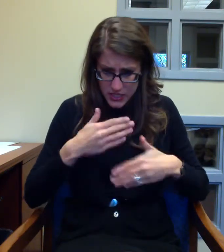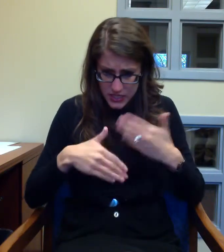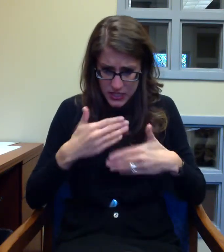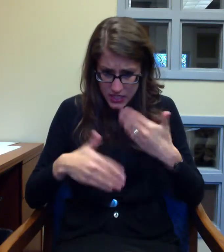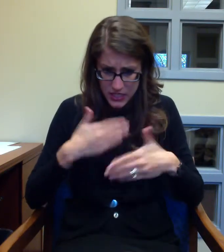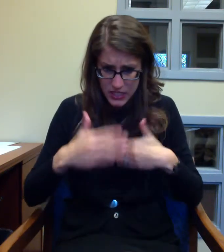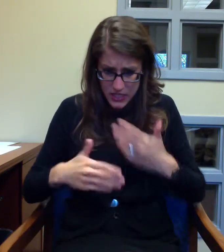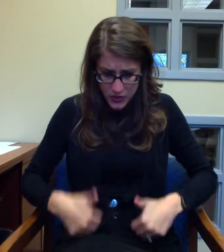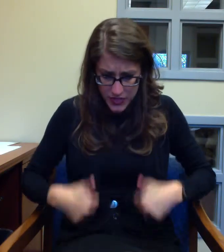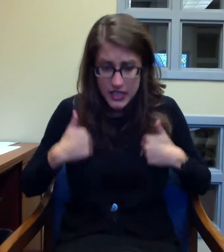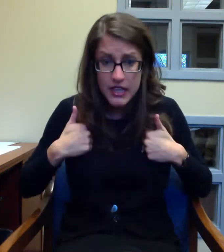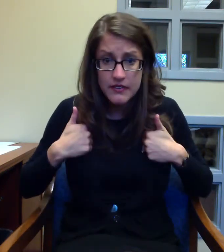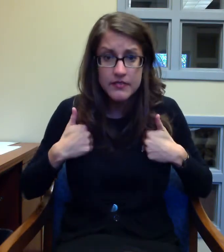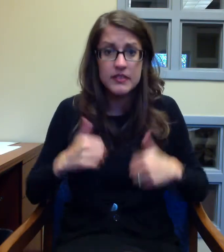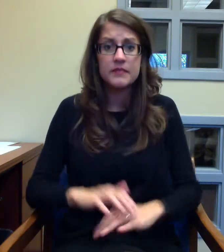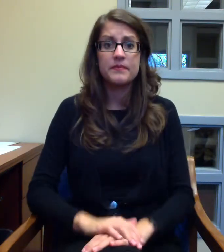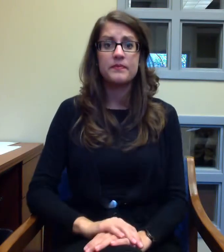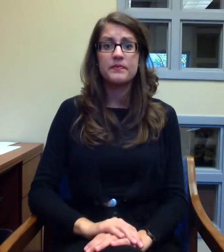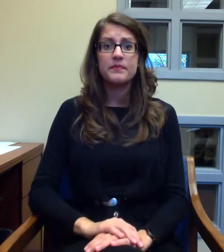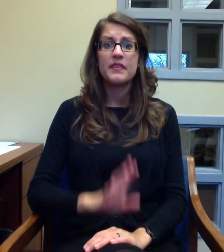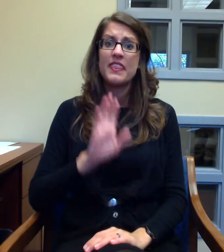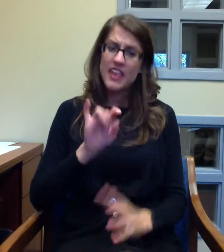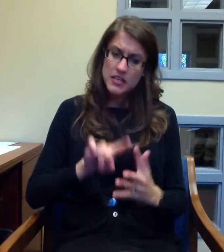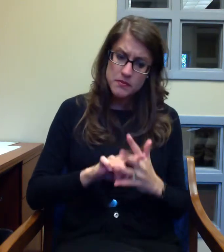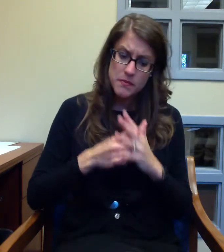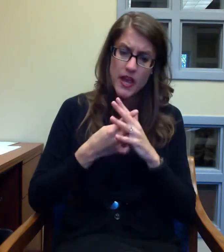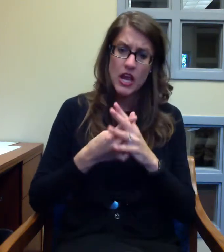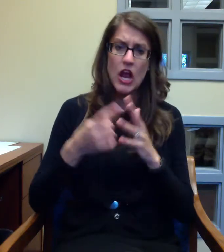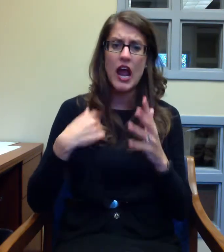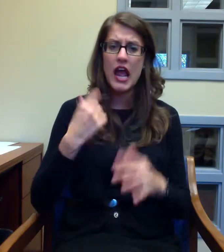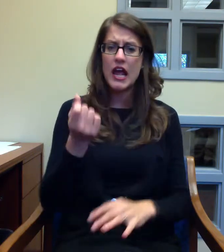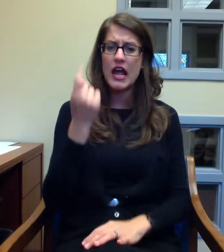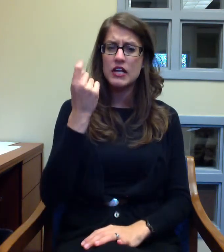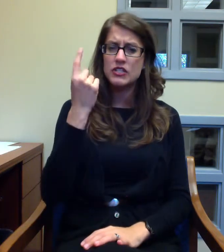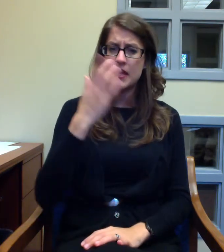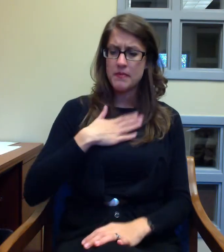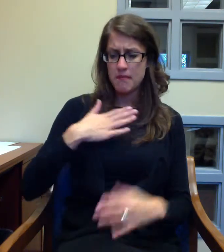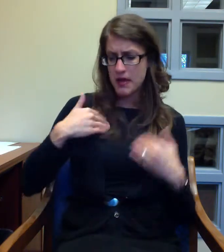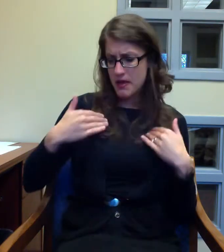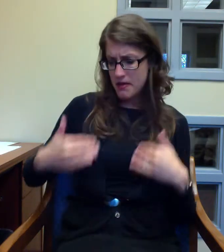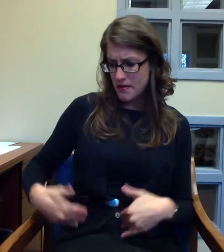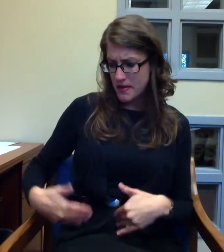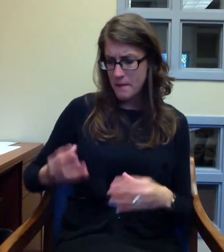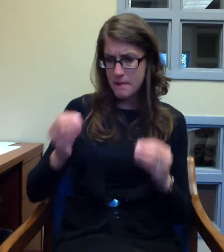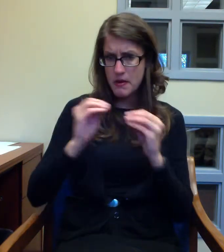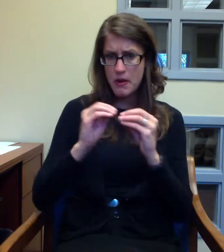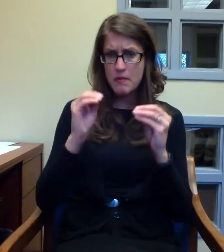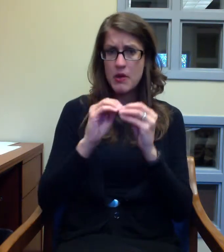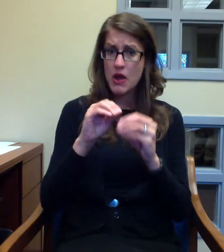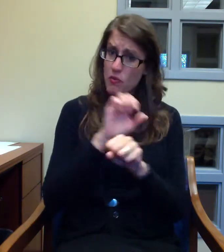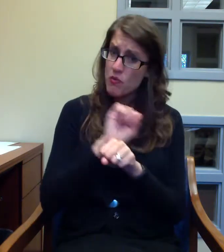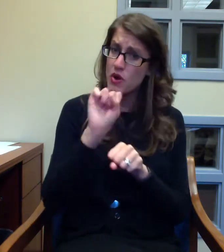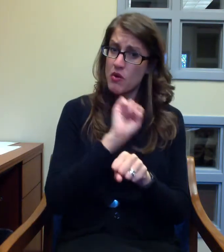This was the beginning of a great sense of compassion I feel for my body. It works hard and it